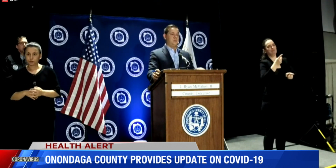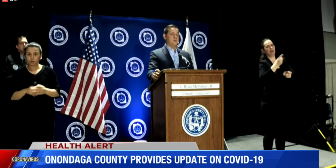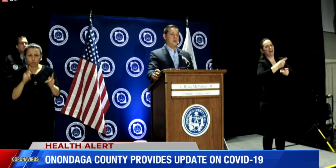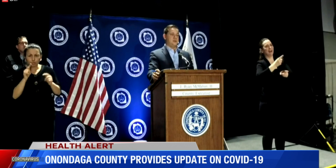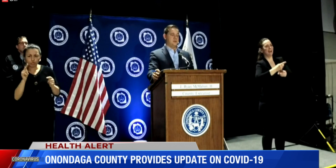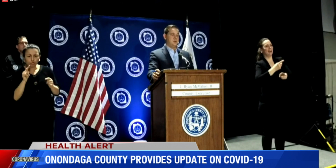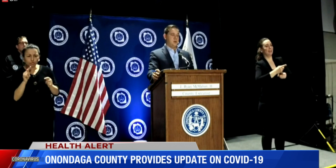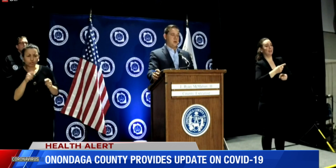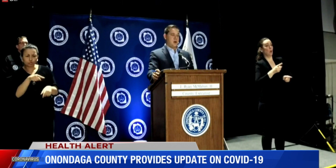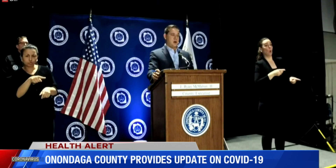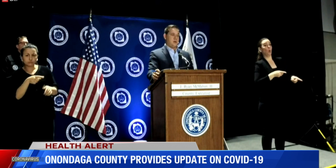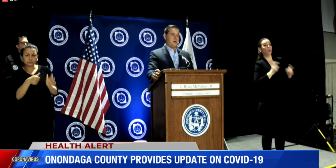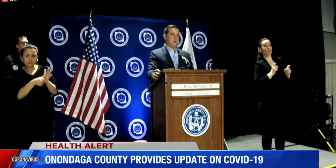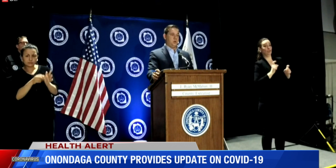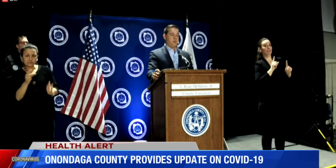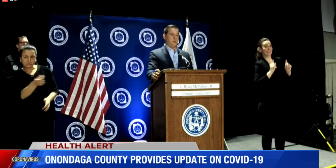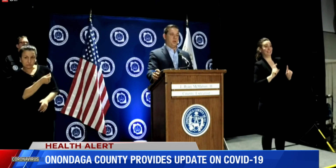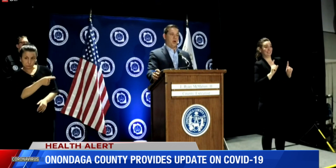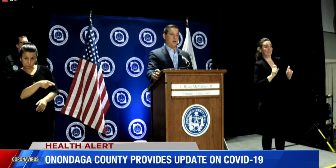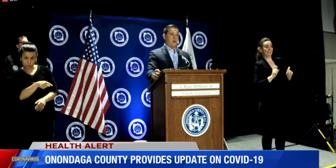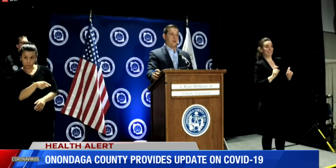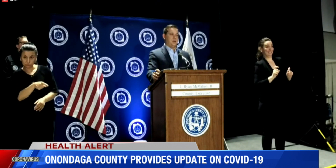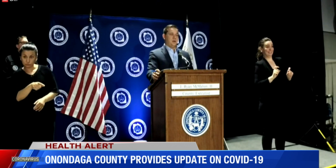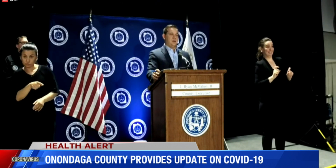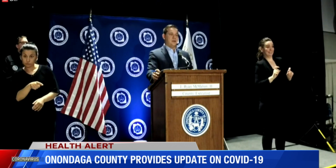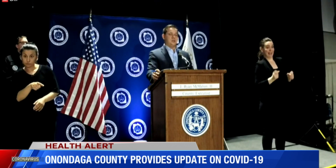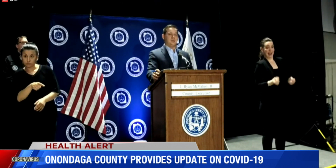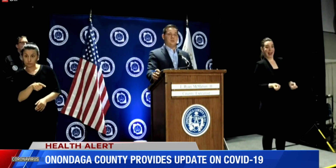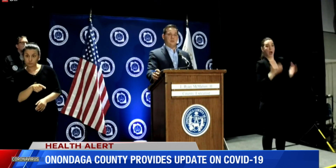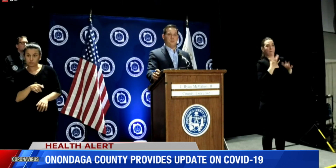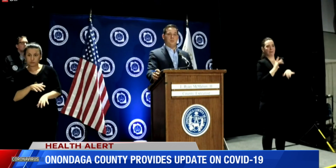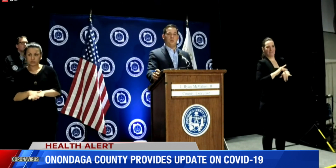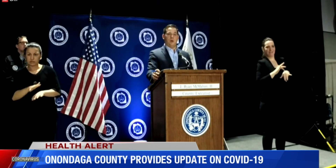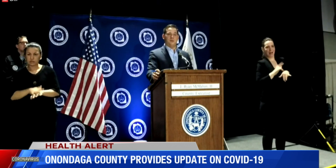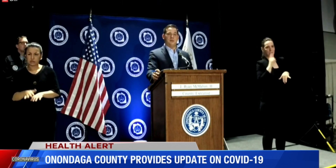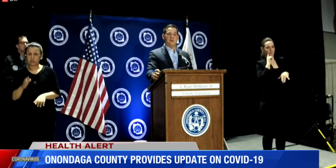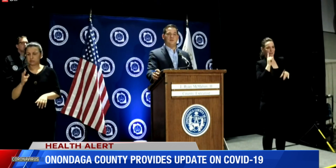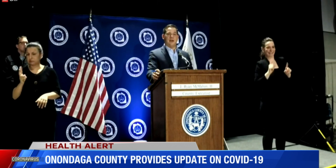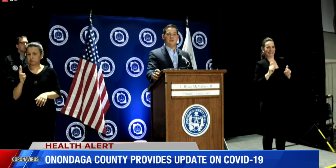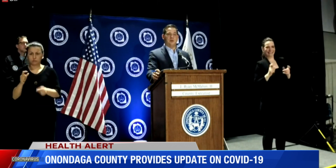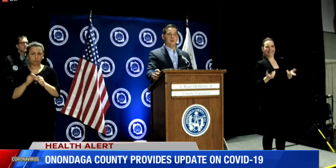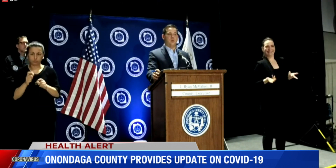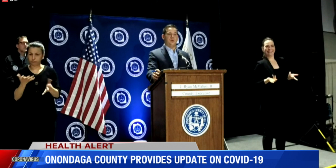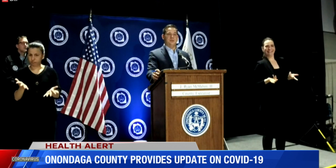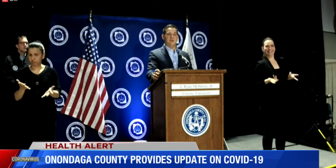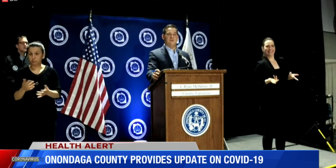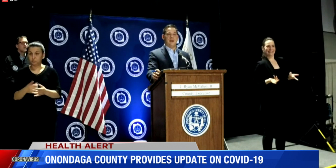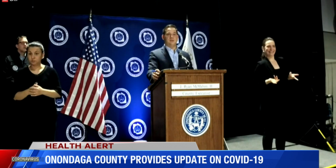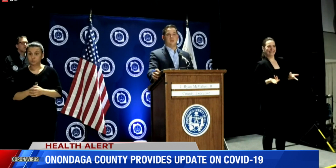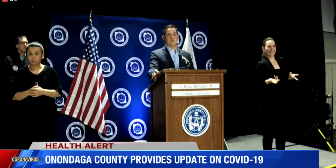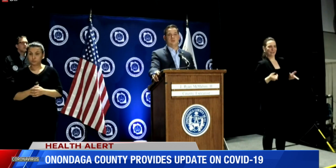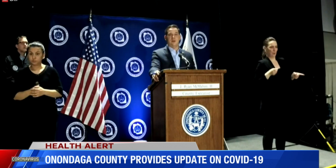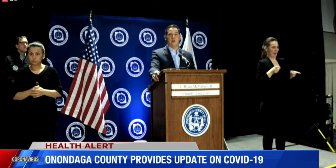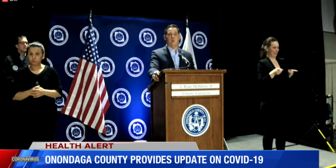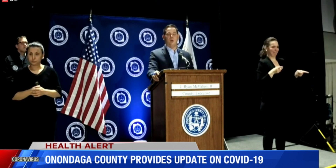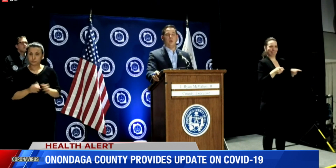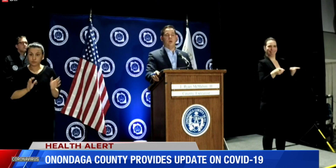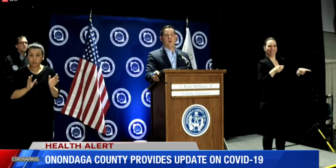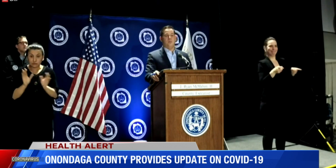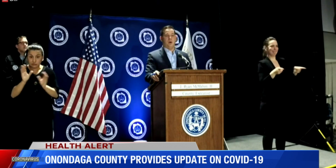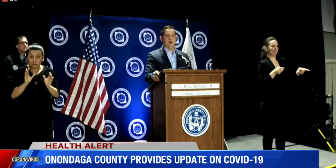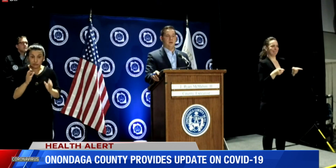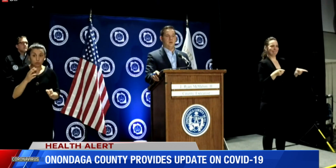tests helps us a little bit regarding catching people who are sick faster and quarantining faster, which is